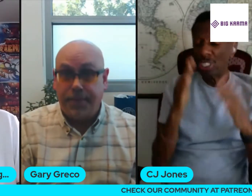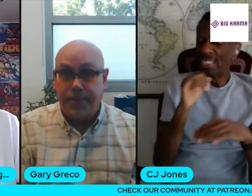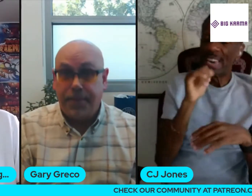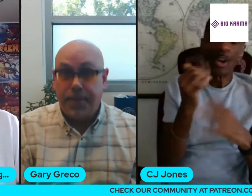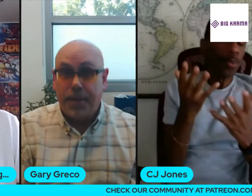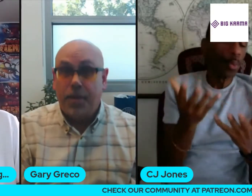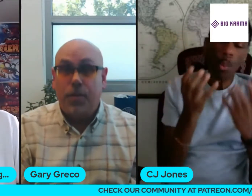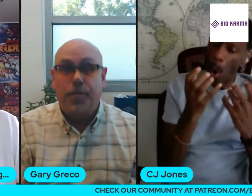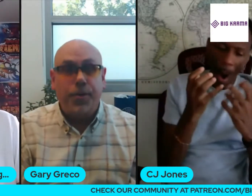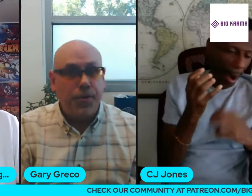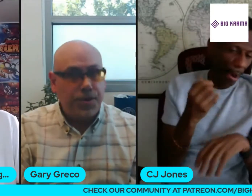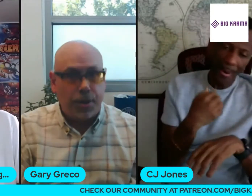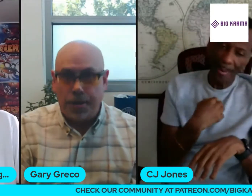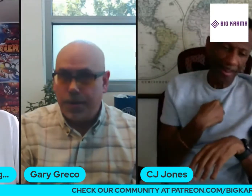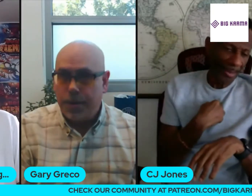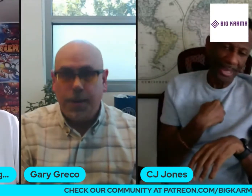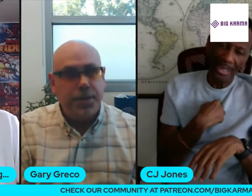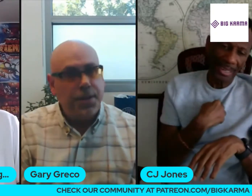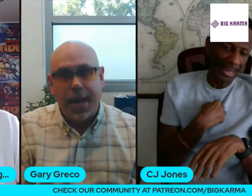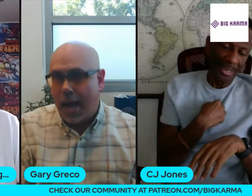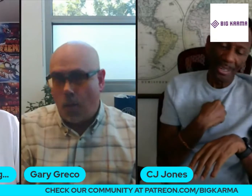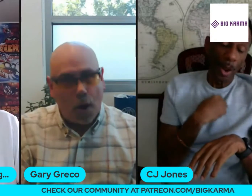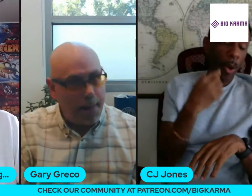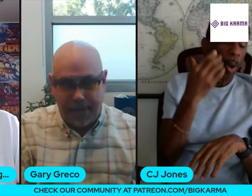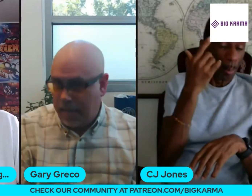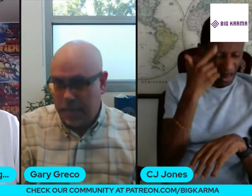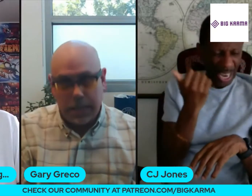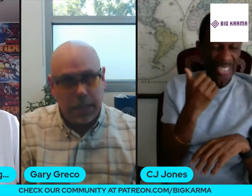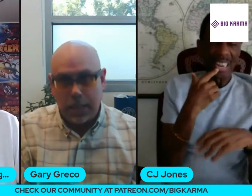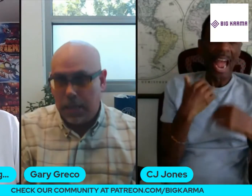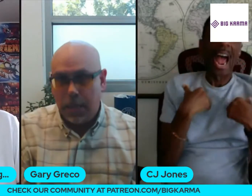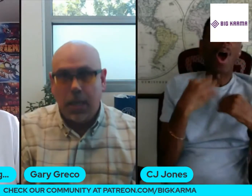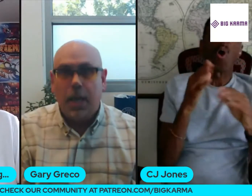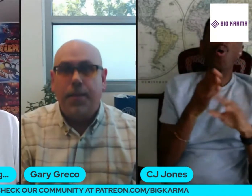thing. The producer did not want me